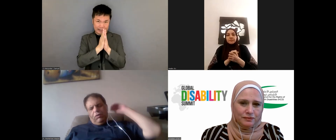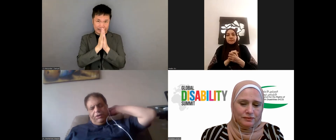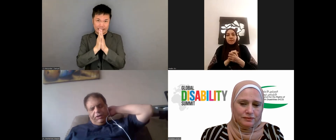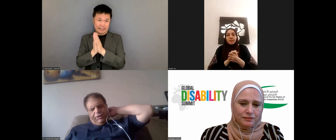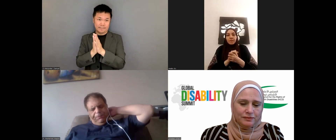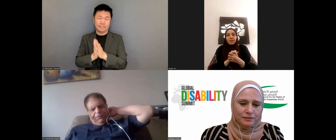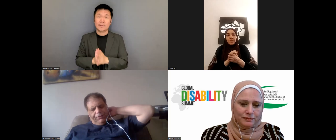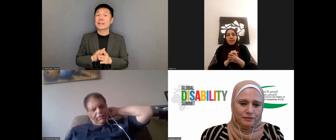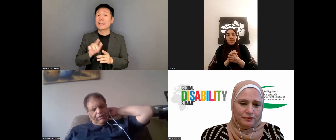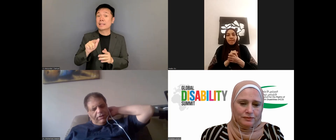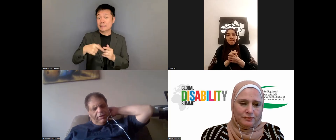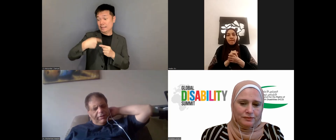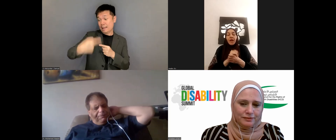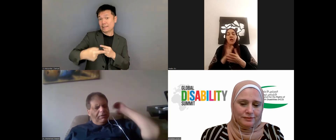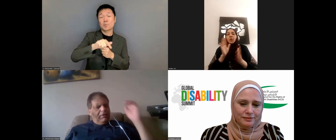the Q&A